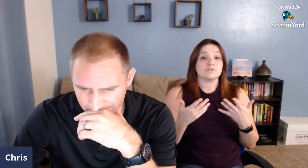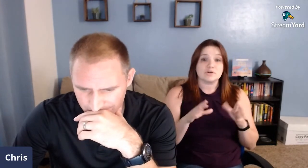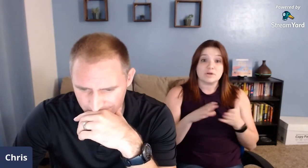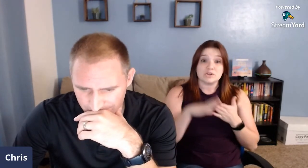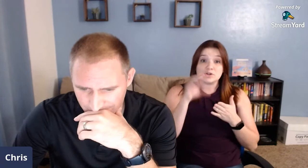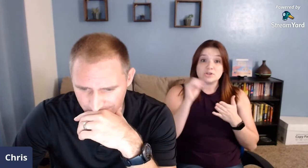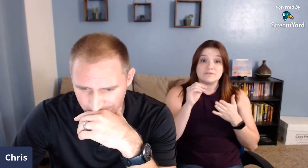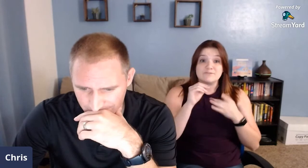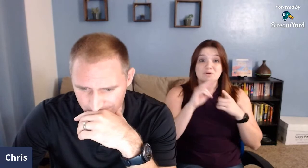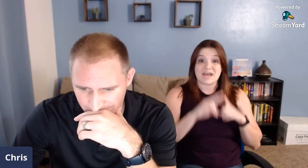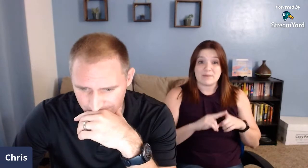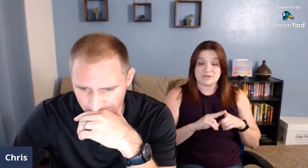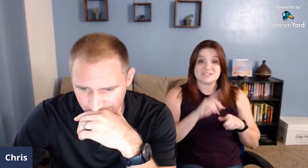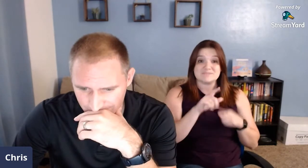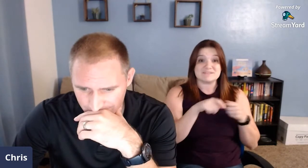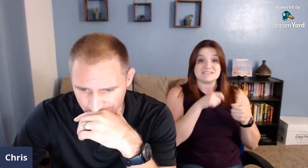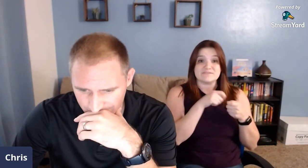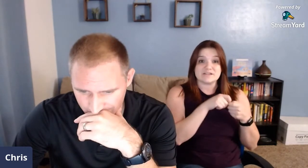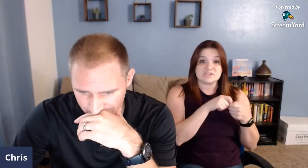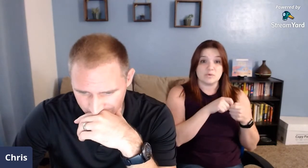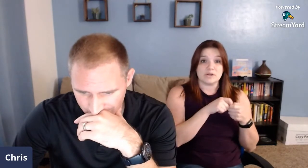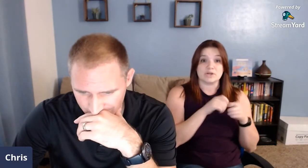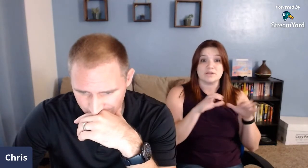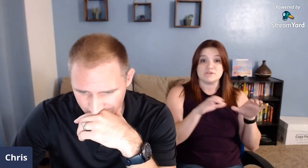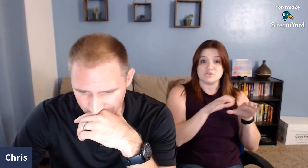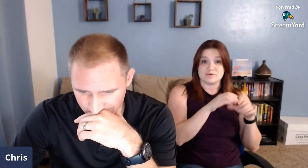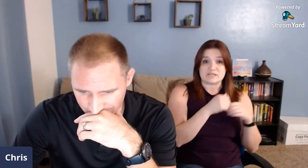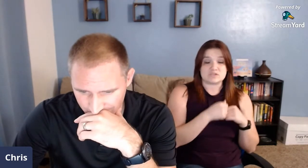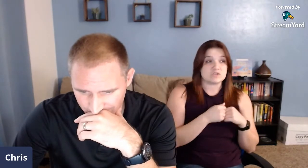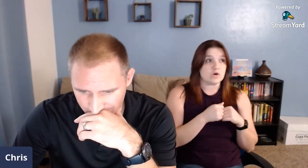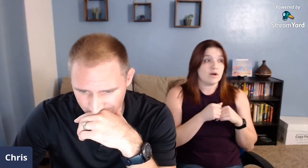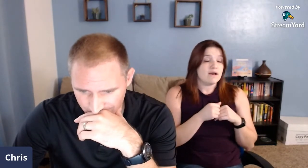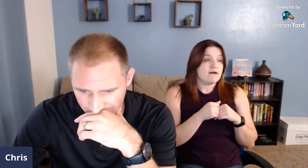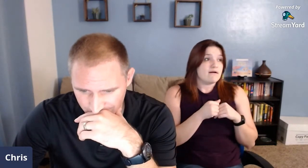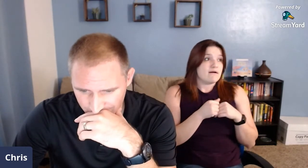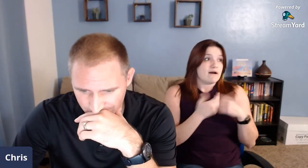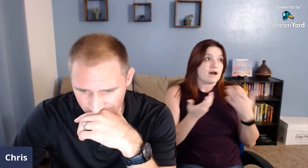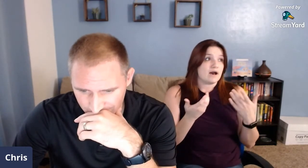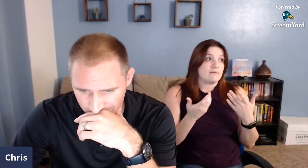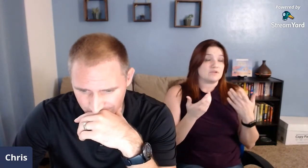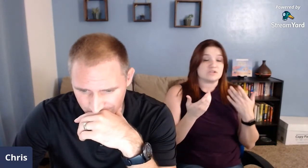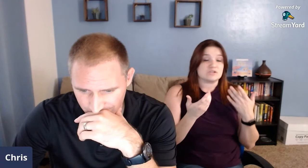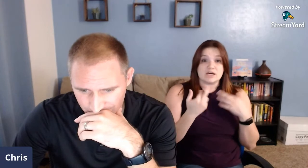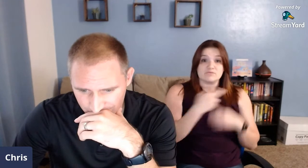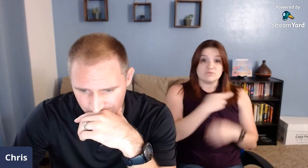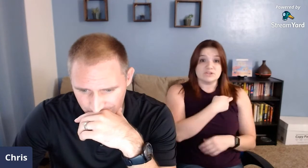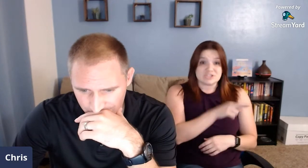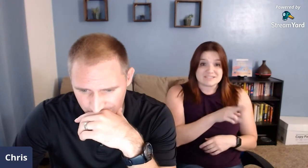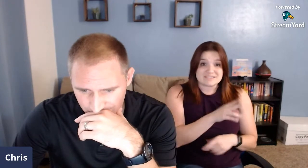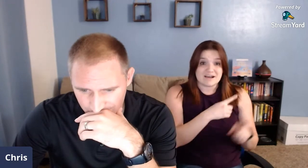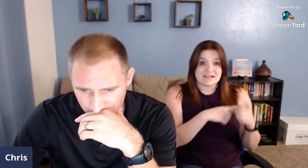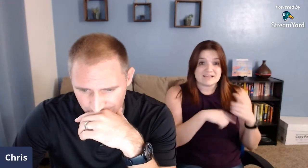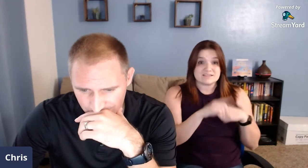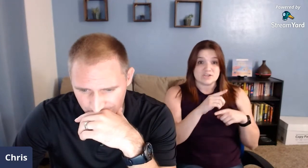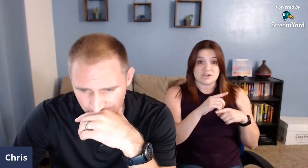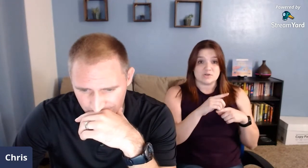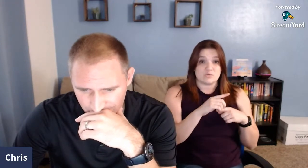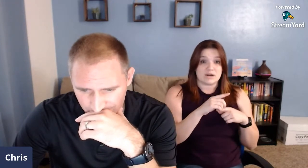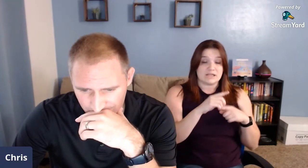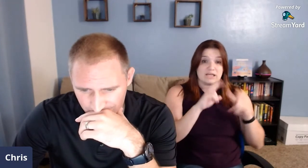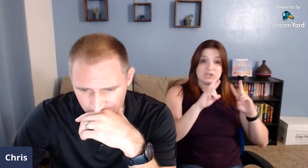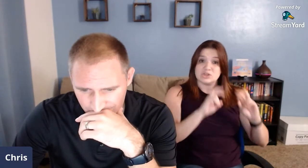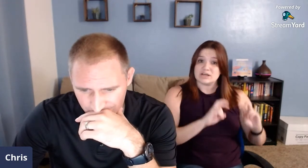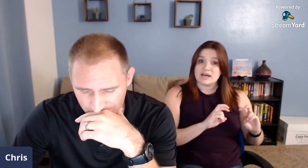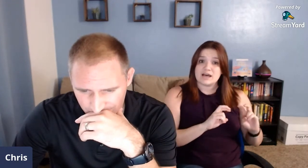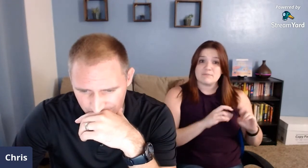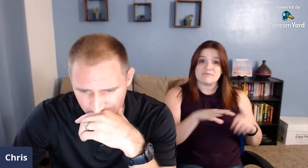you're going to want to learn the vocabulary specific to what you're going to be doing. So there's a lot of religious signs that you're going to